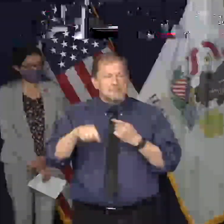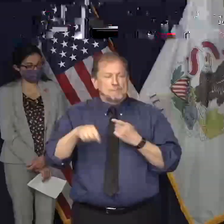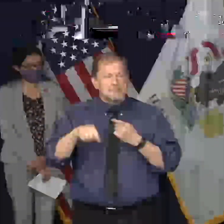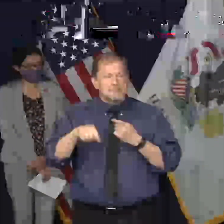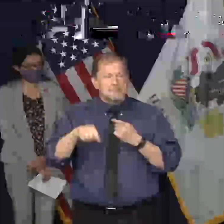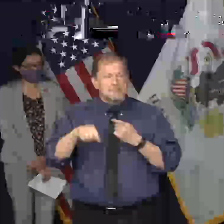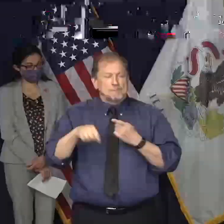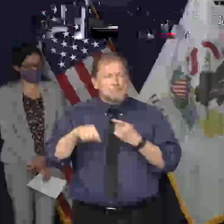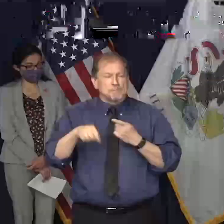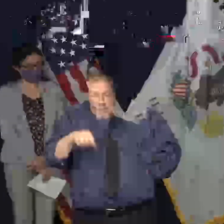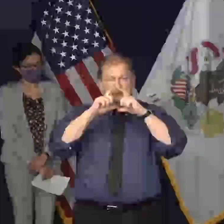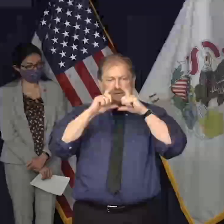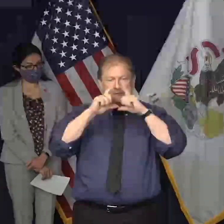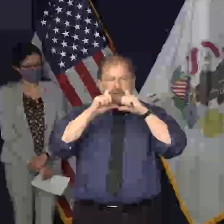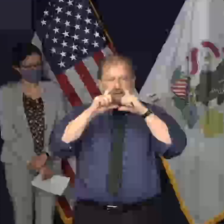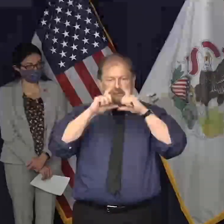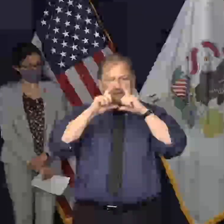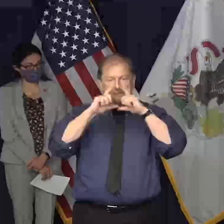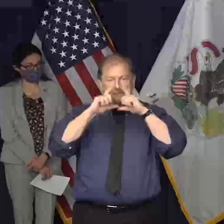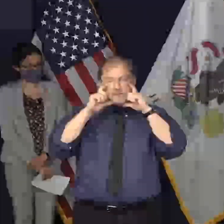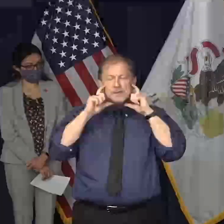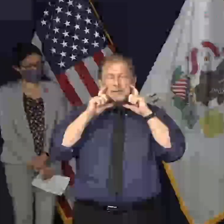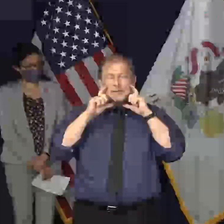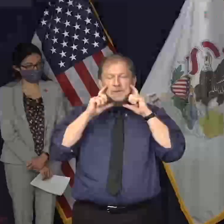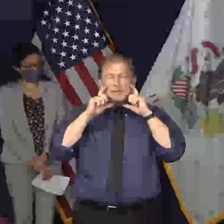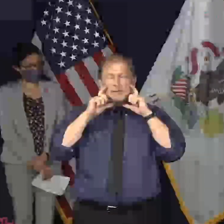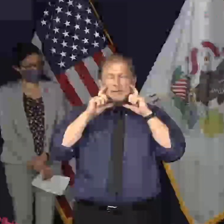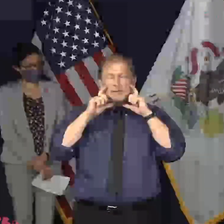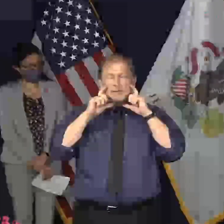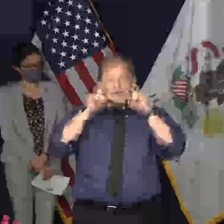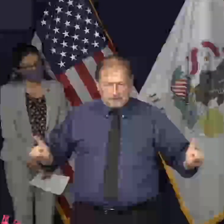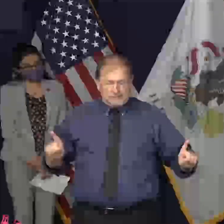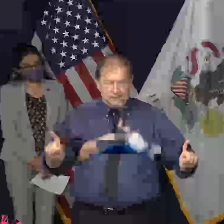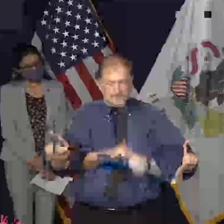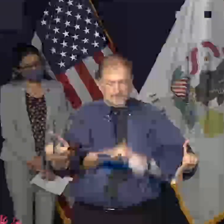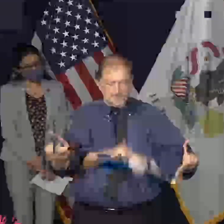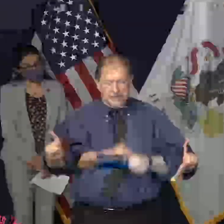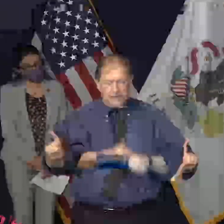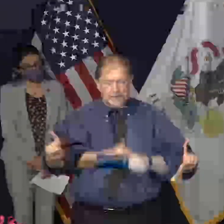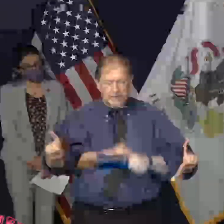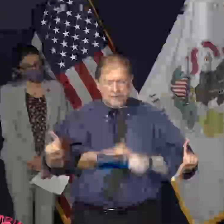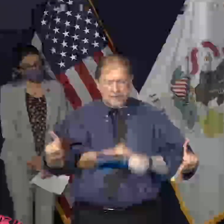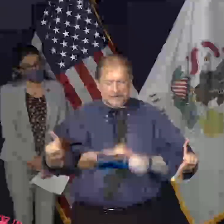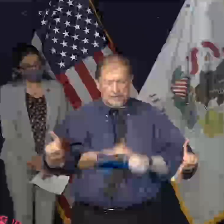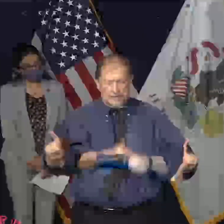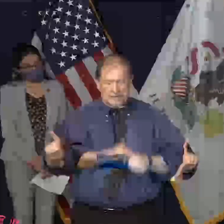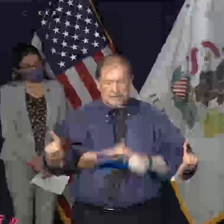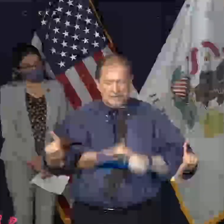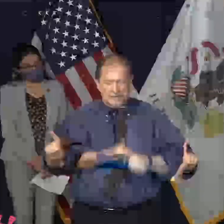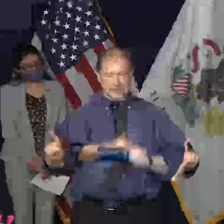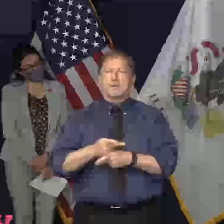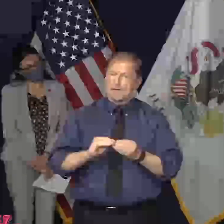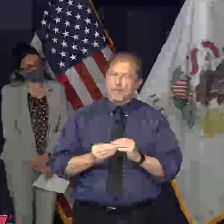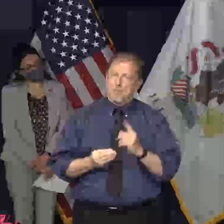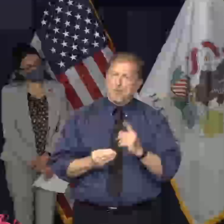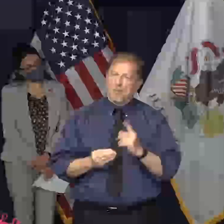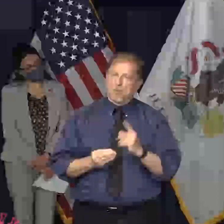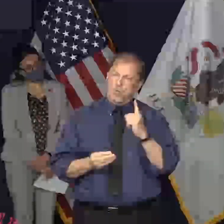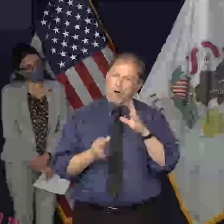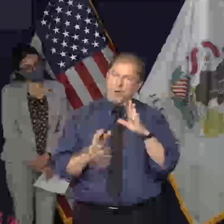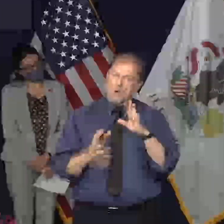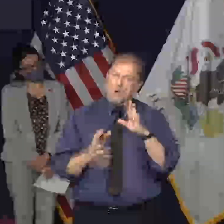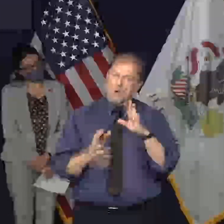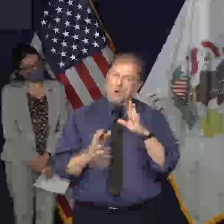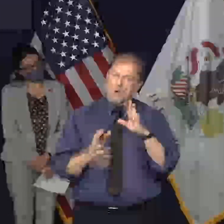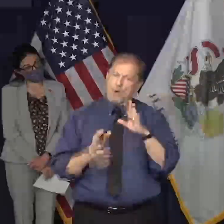businesses start to reopen. The safety and well-being of our communities is priority number one. I urge all employees of